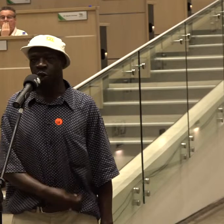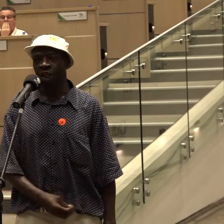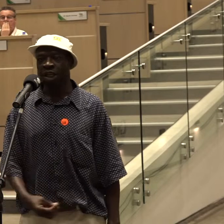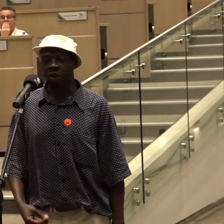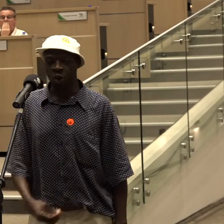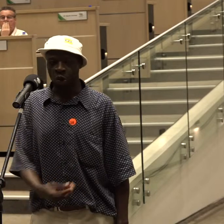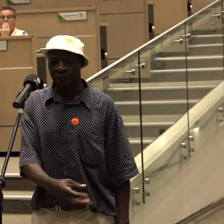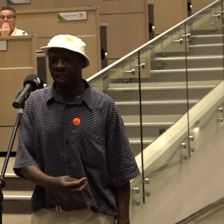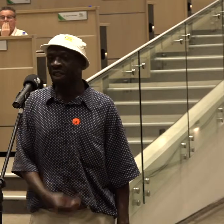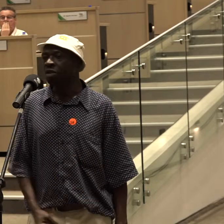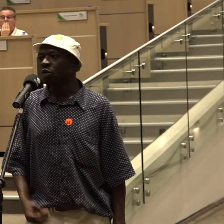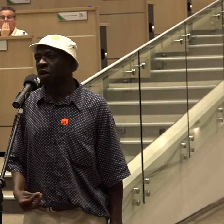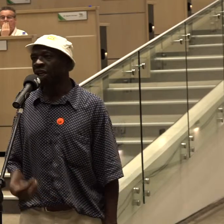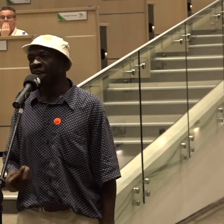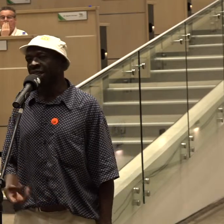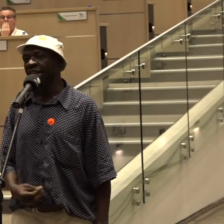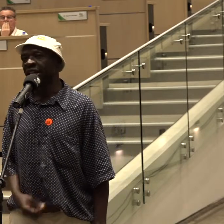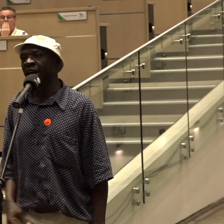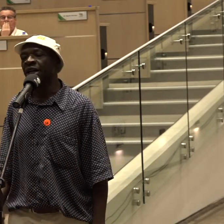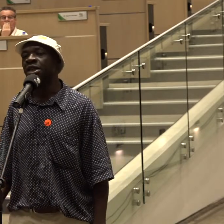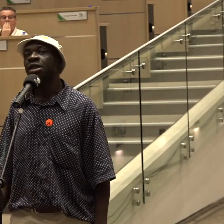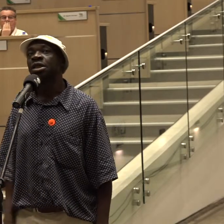invited foreign